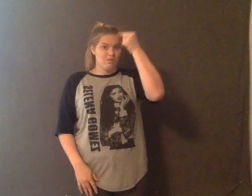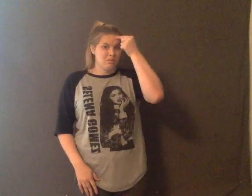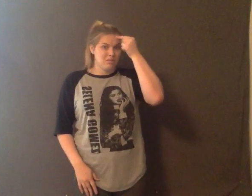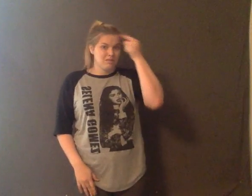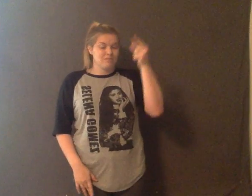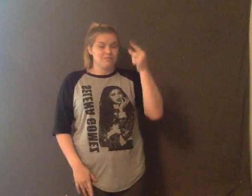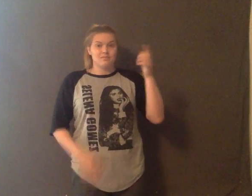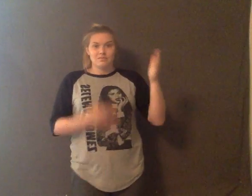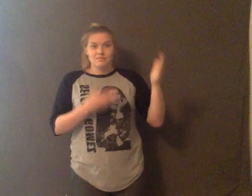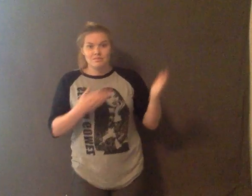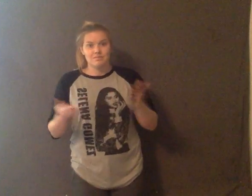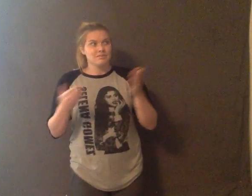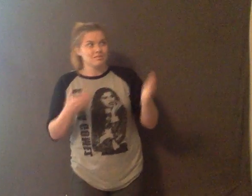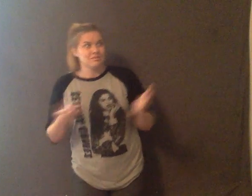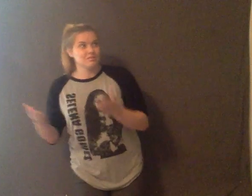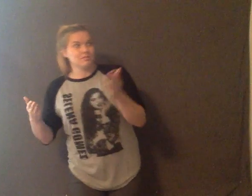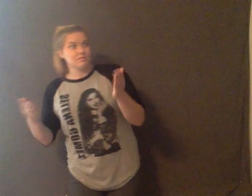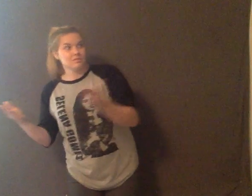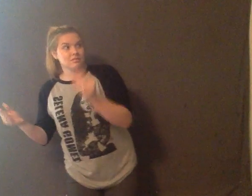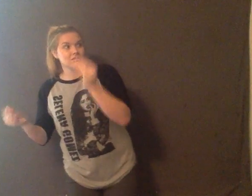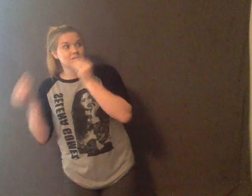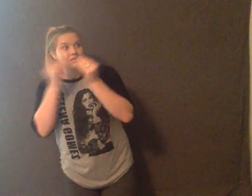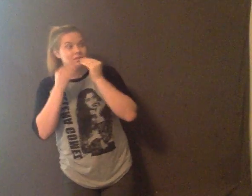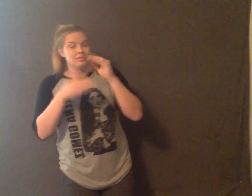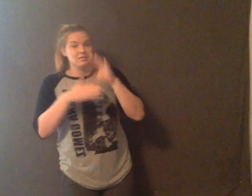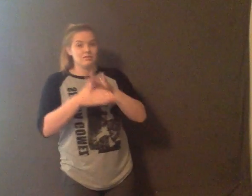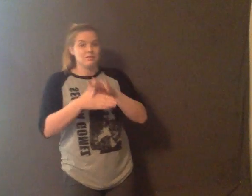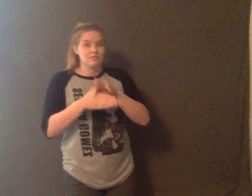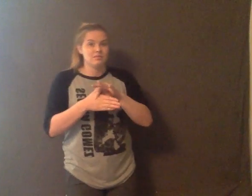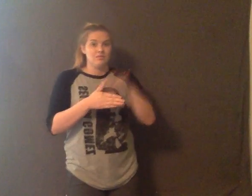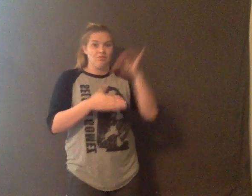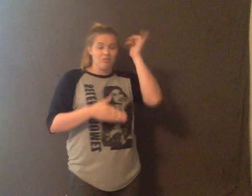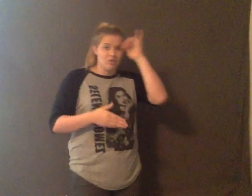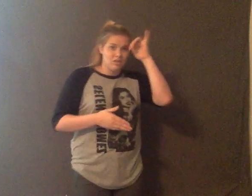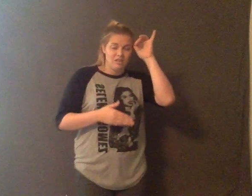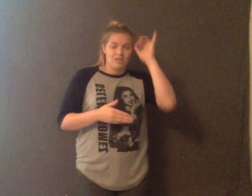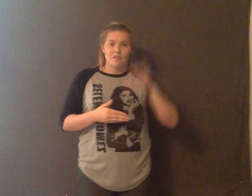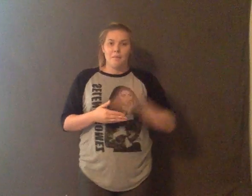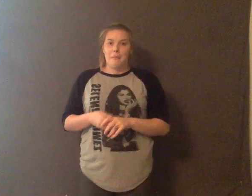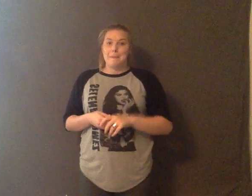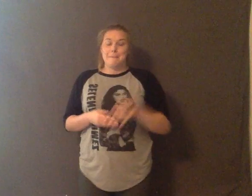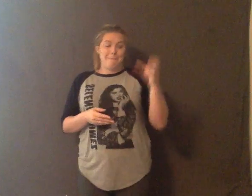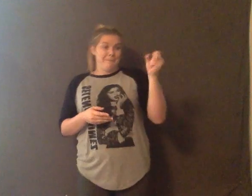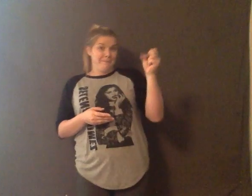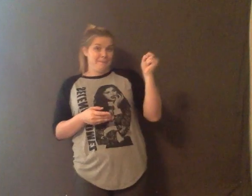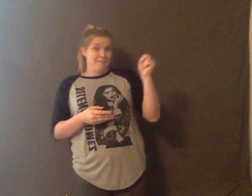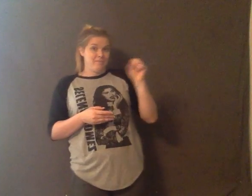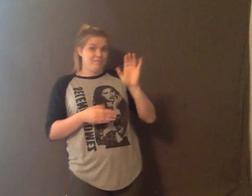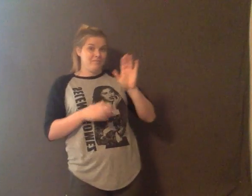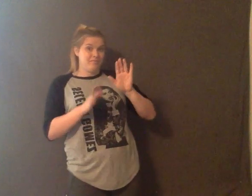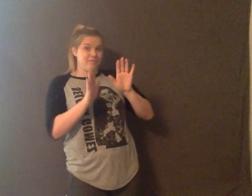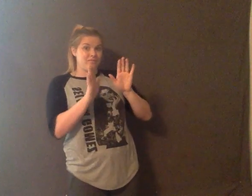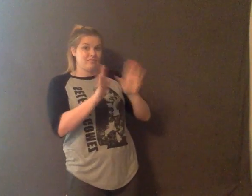more milk, eat more cheese, eat more pork. One of the very effective ways that the dairy industry promotes its products is